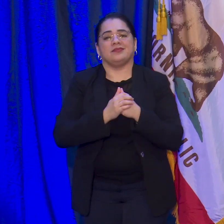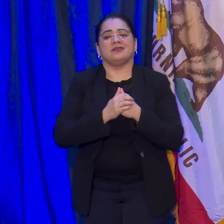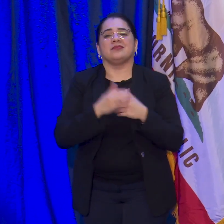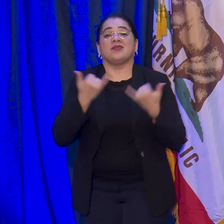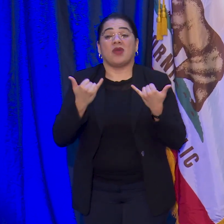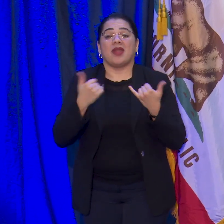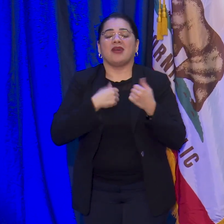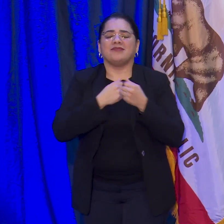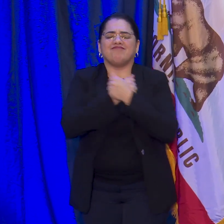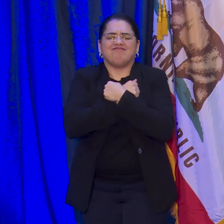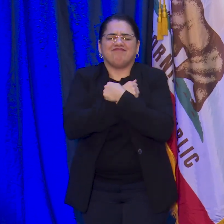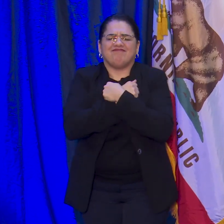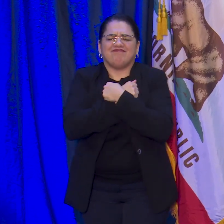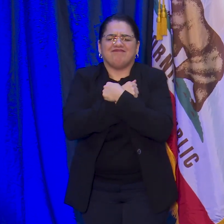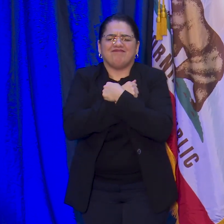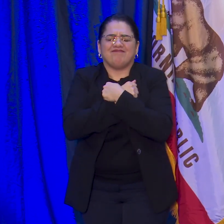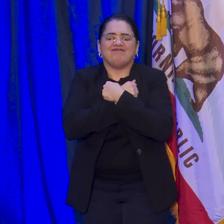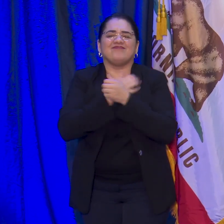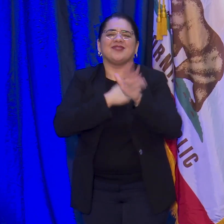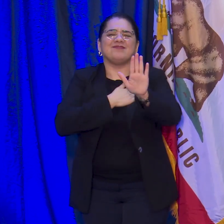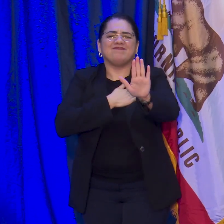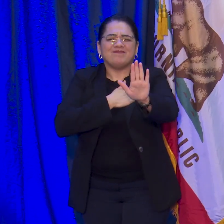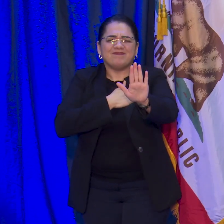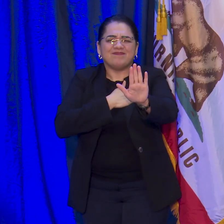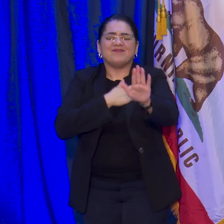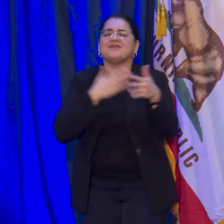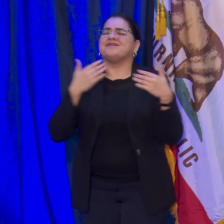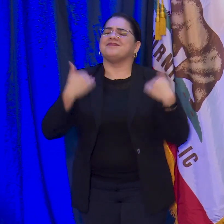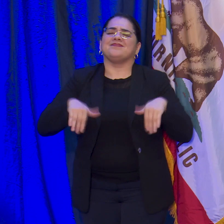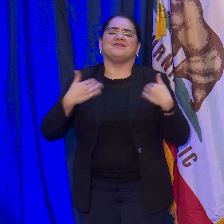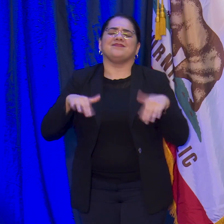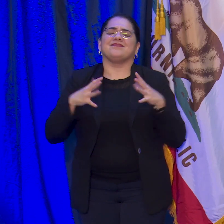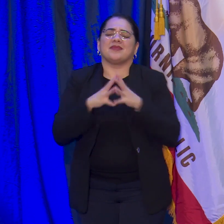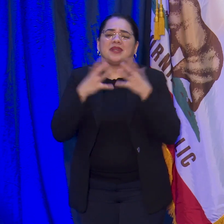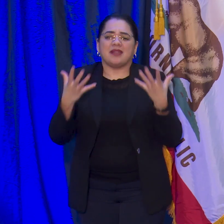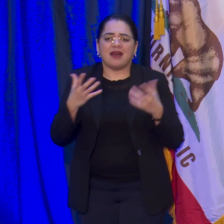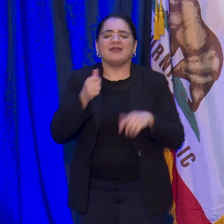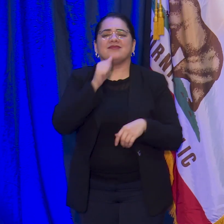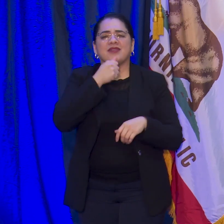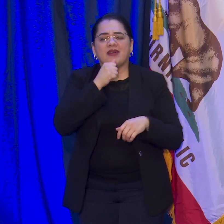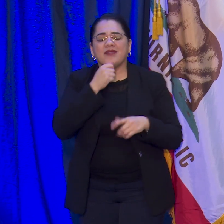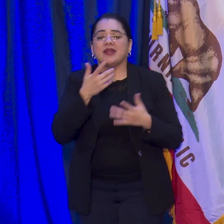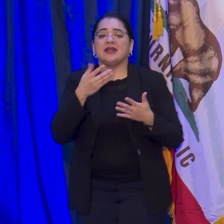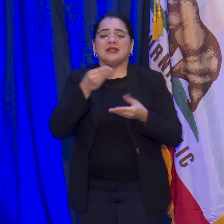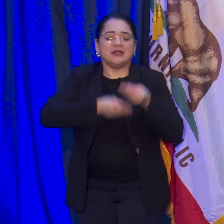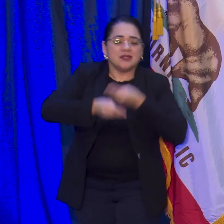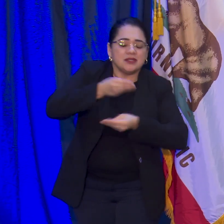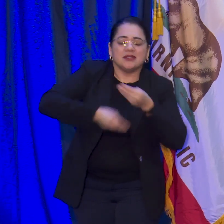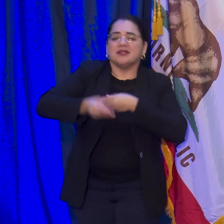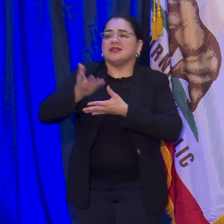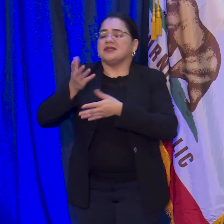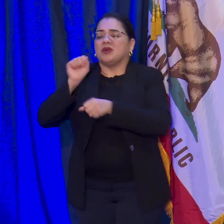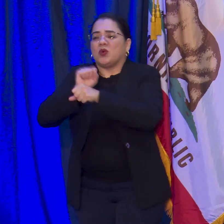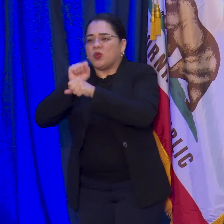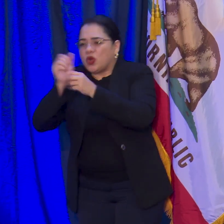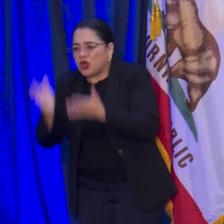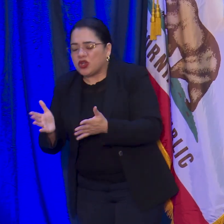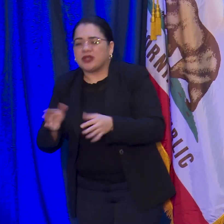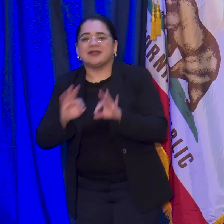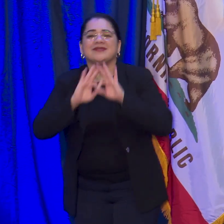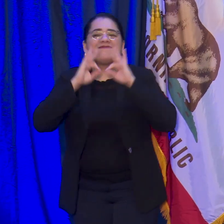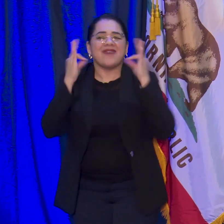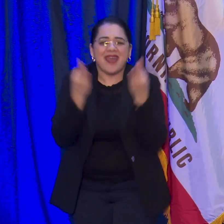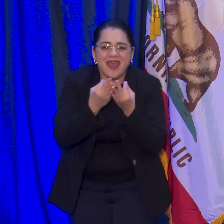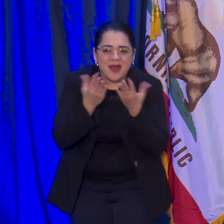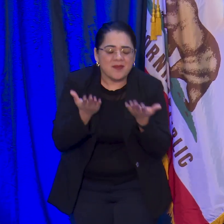to everyone right now that is suffering throughout this. We know there's a lot of impact. It's really devastating for businesses and workers and families, but